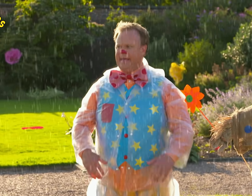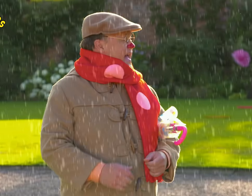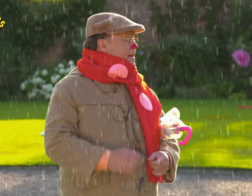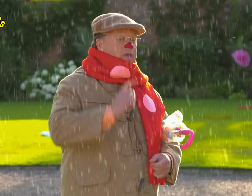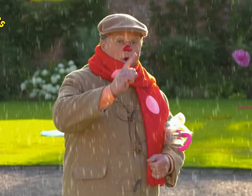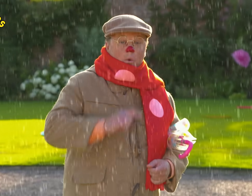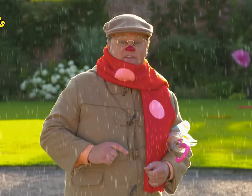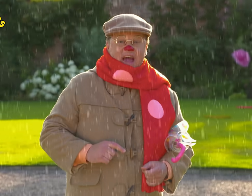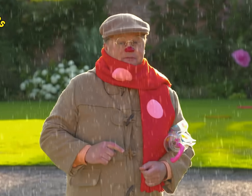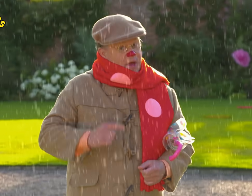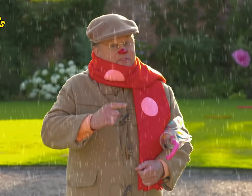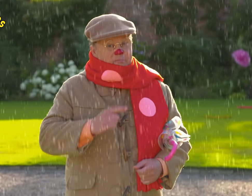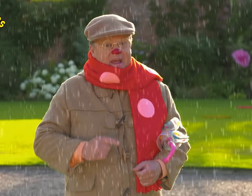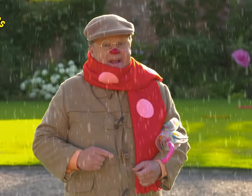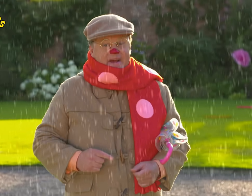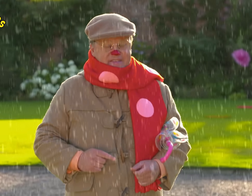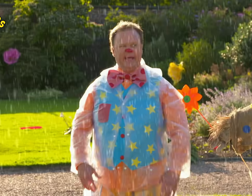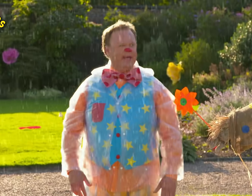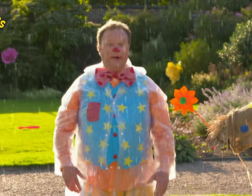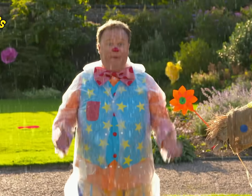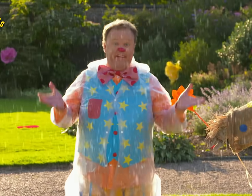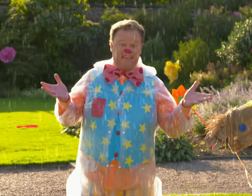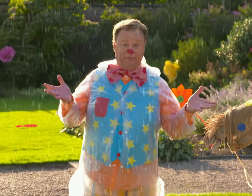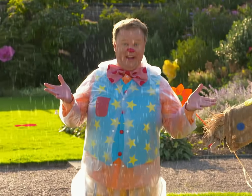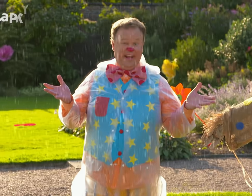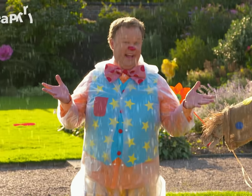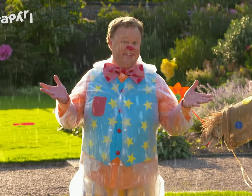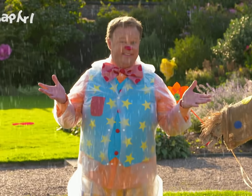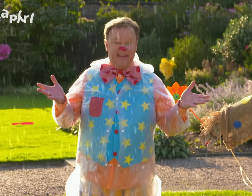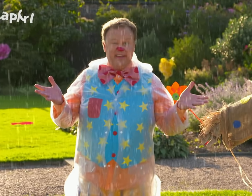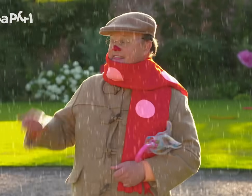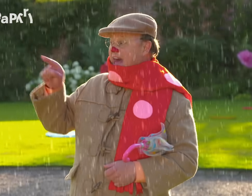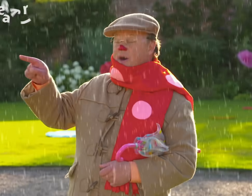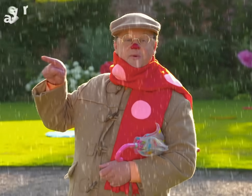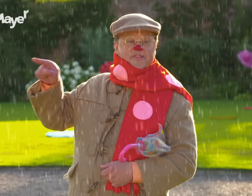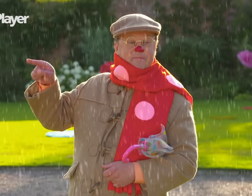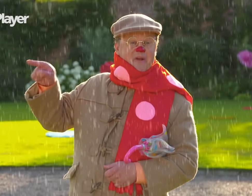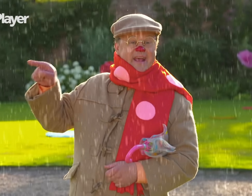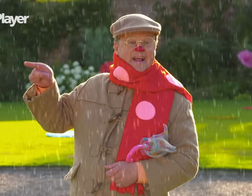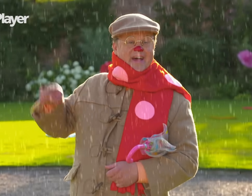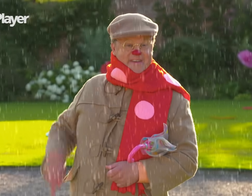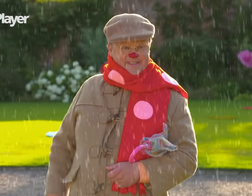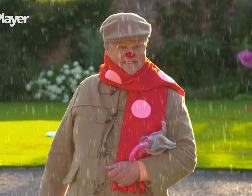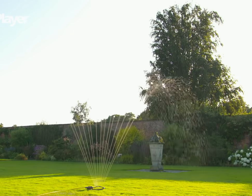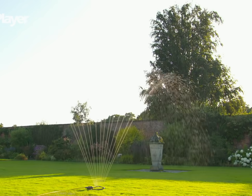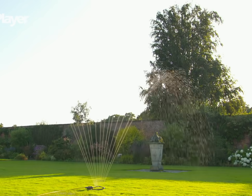Here, watch out for those sprinklers. What sprinklers? Those sprinklers.